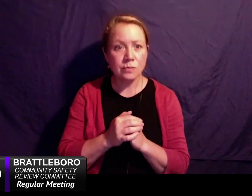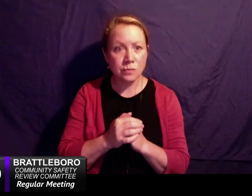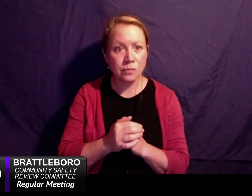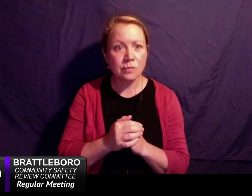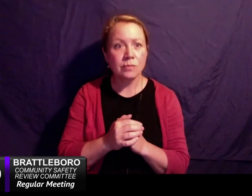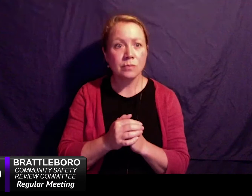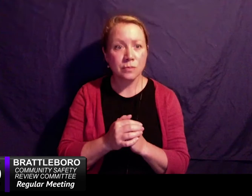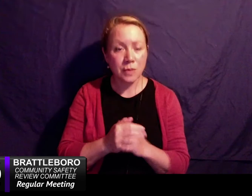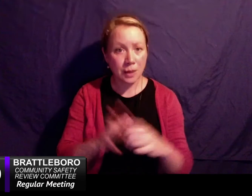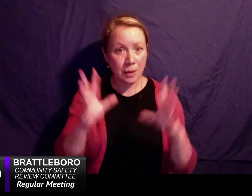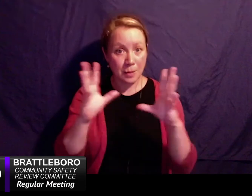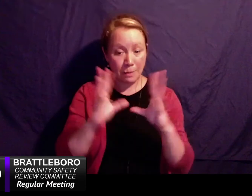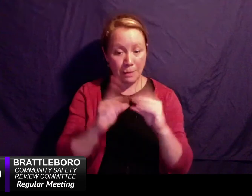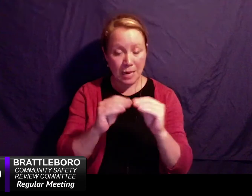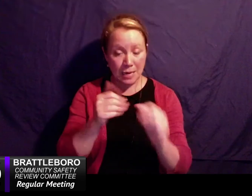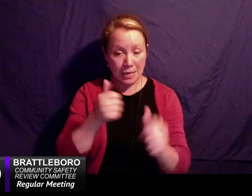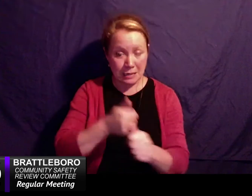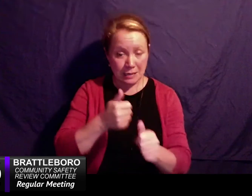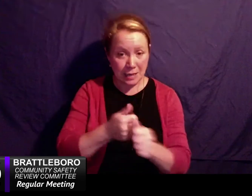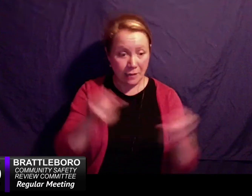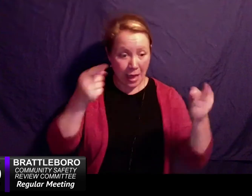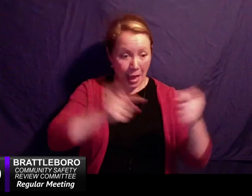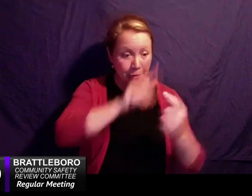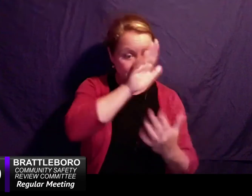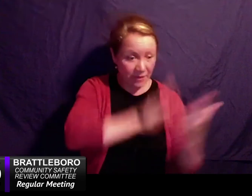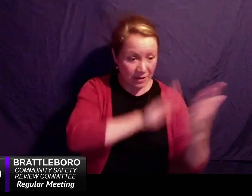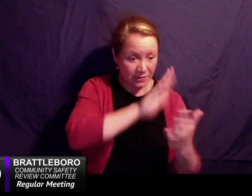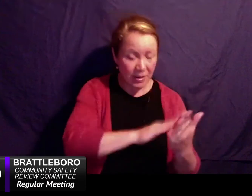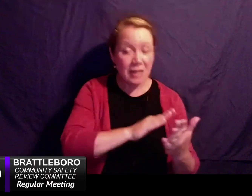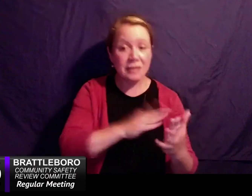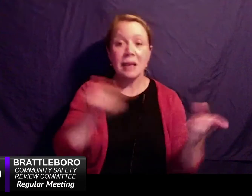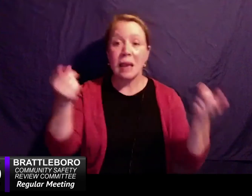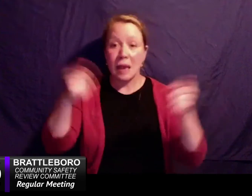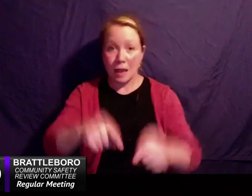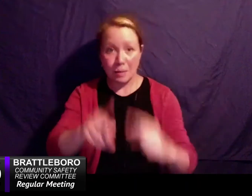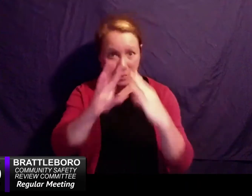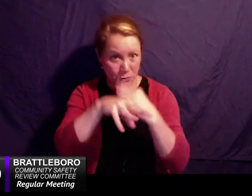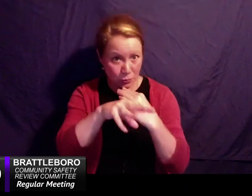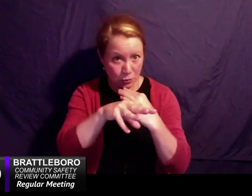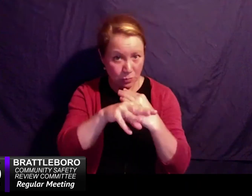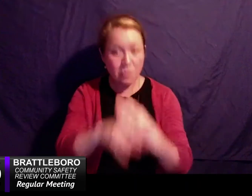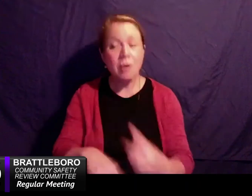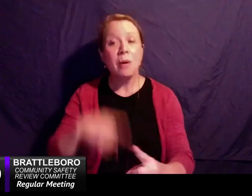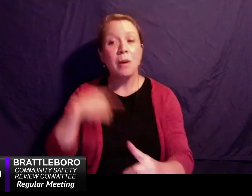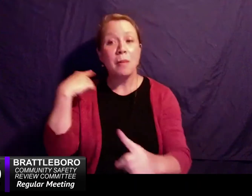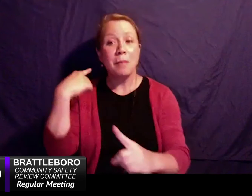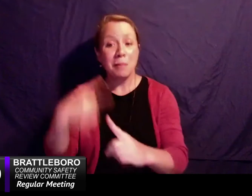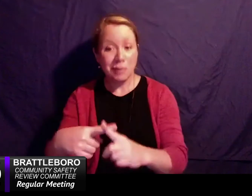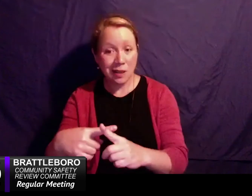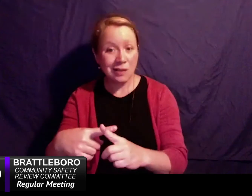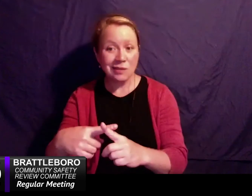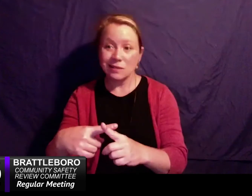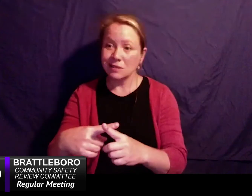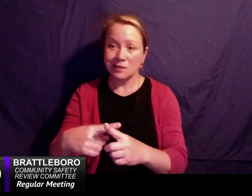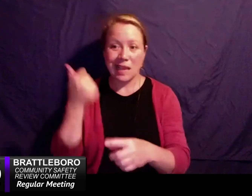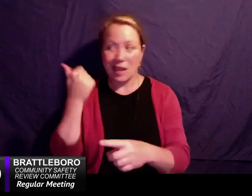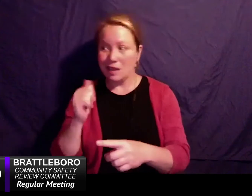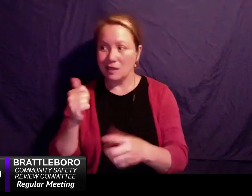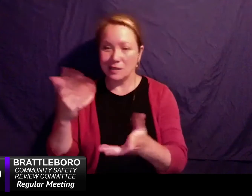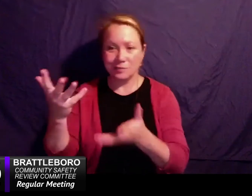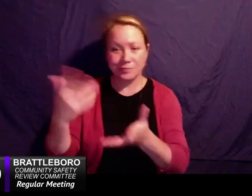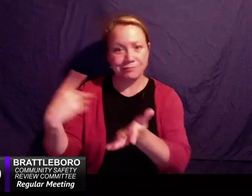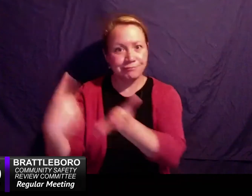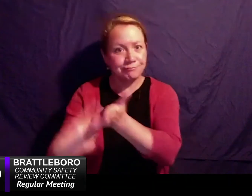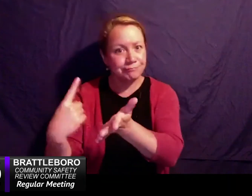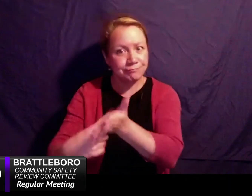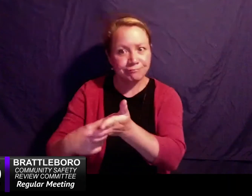it's not just this, the Zoom meeting. It includes really any correspondence or discussion